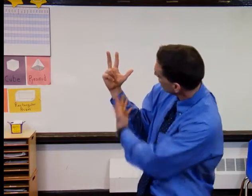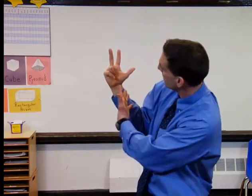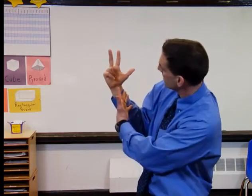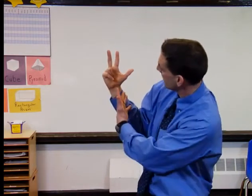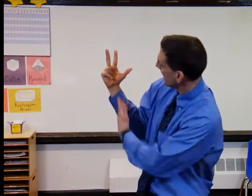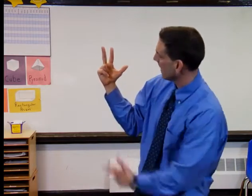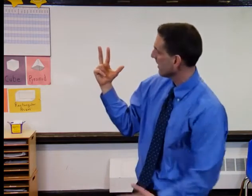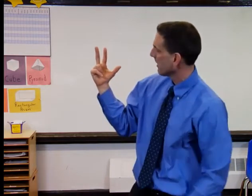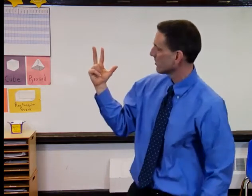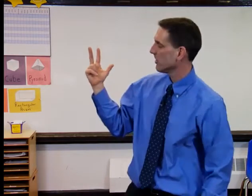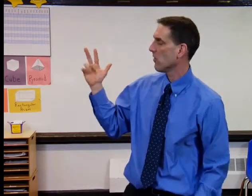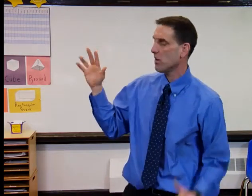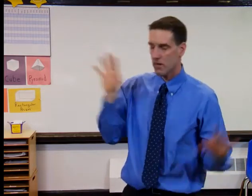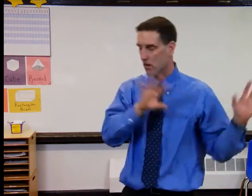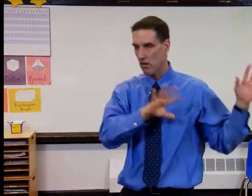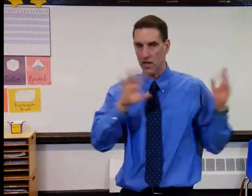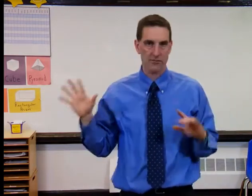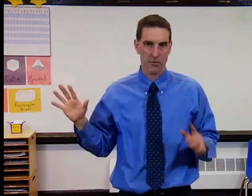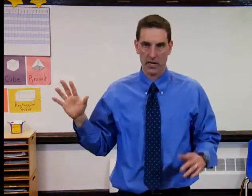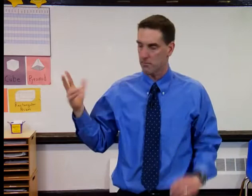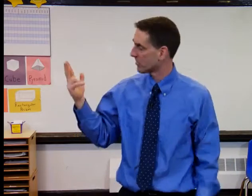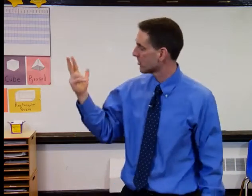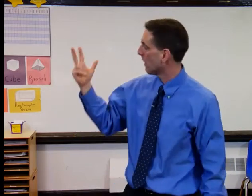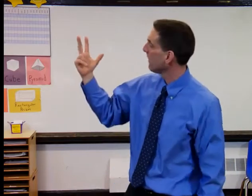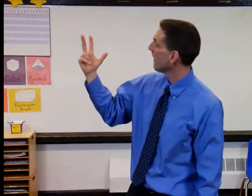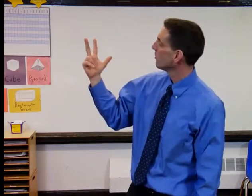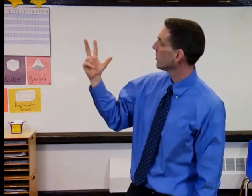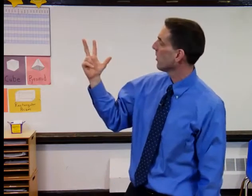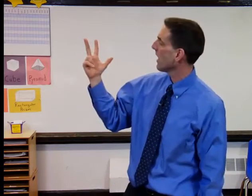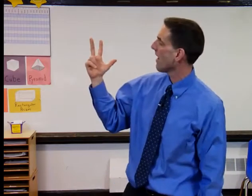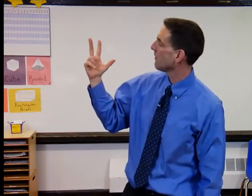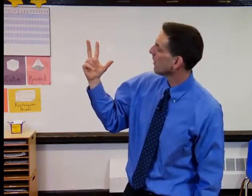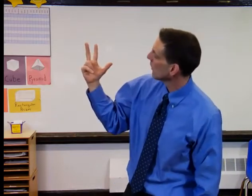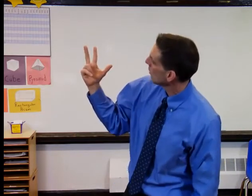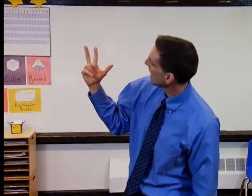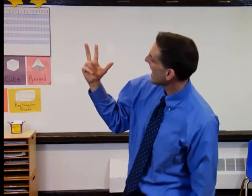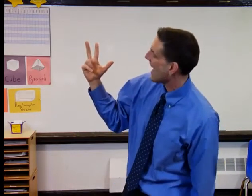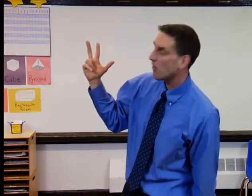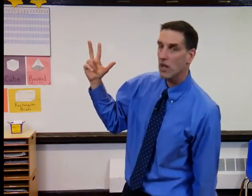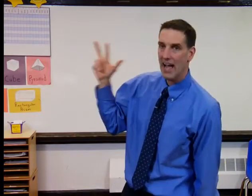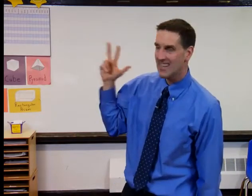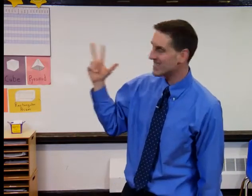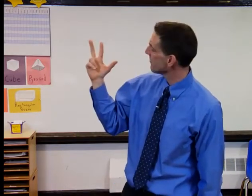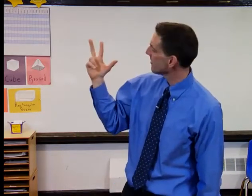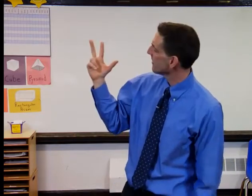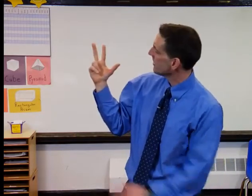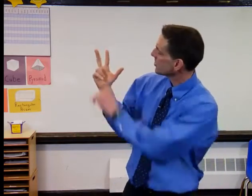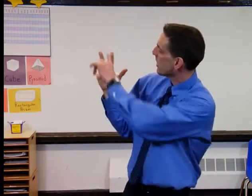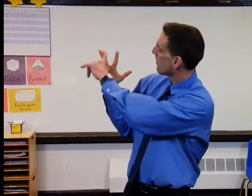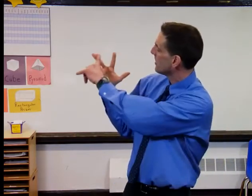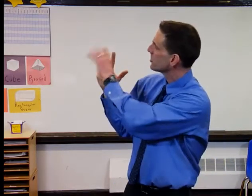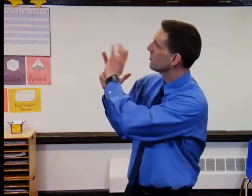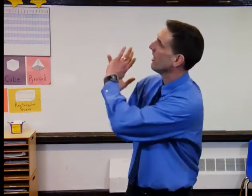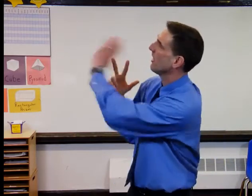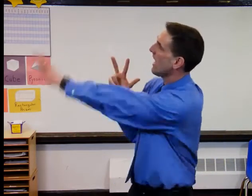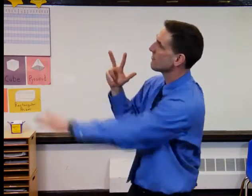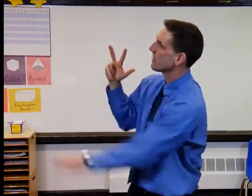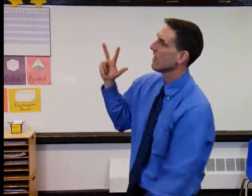be seeing it, because you don't want to be all left, right, messed up. So you want to have looking out as if this number is to the left. That's